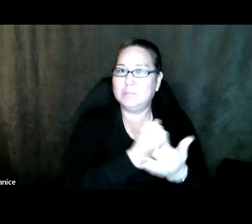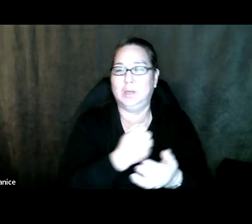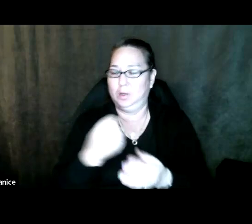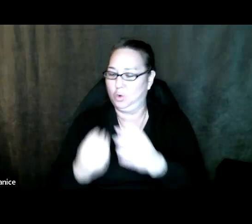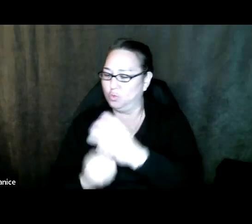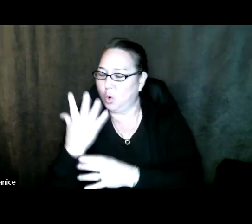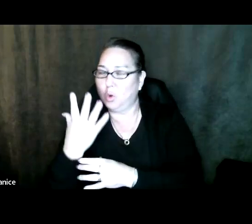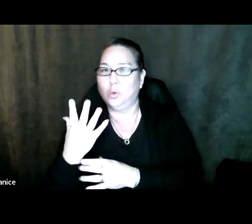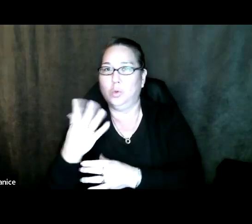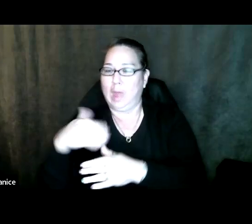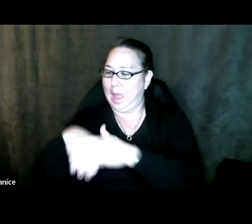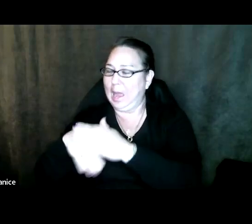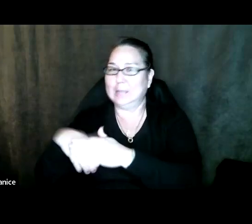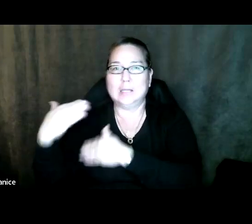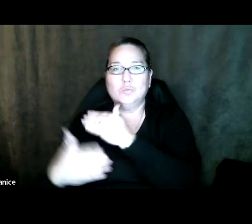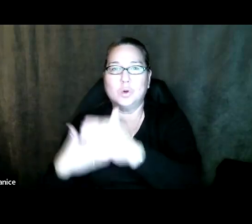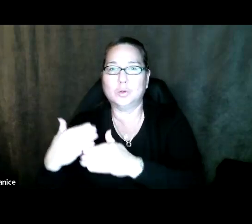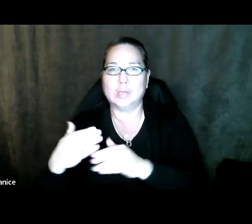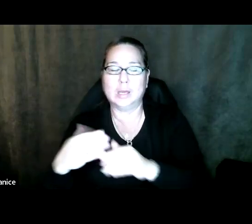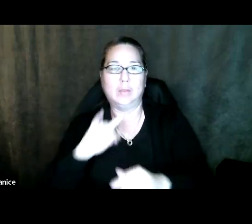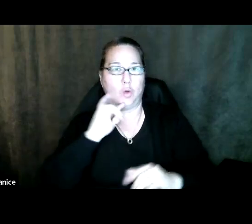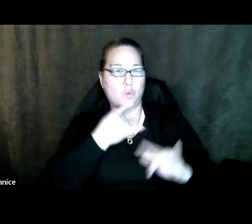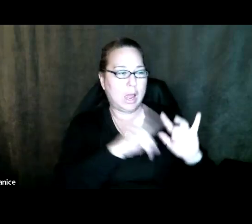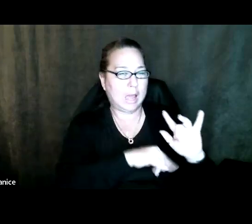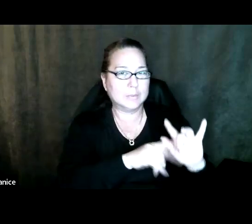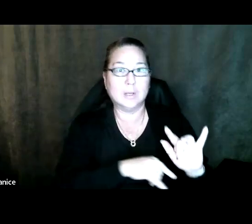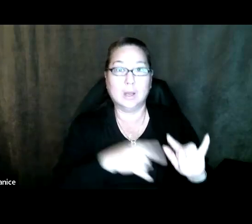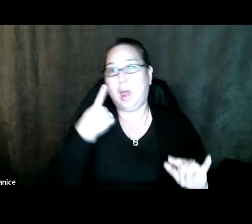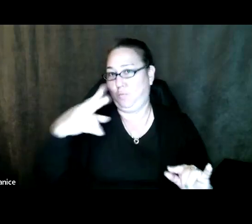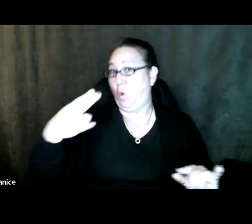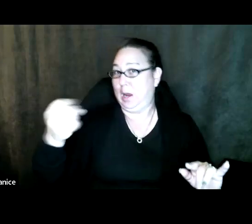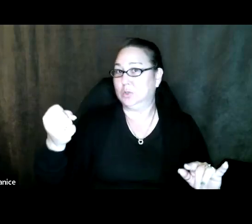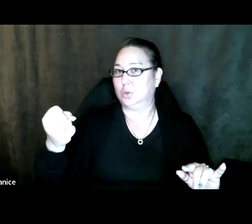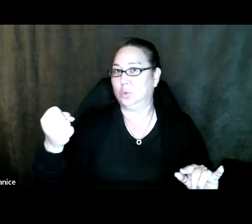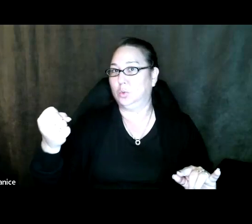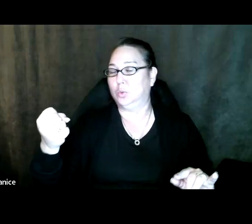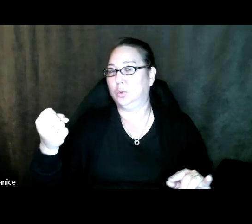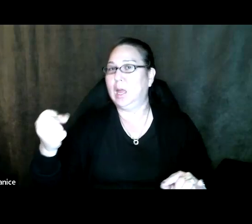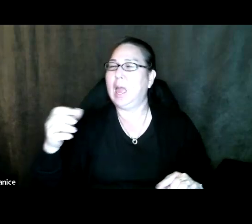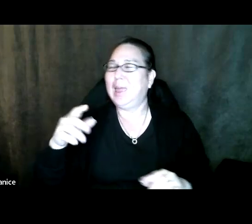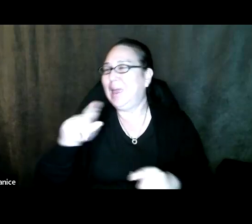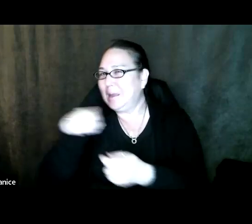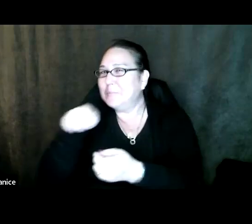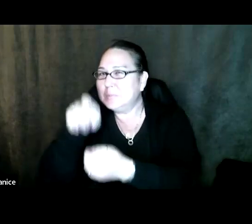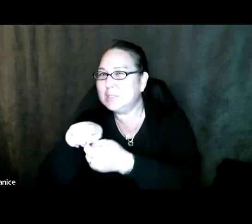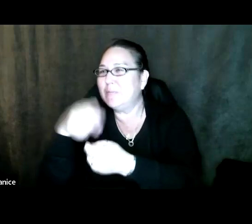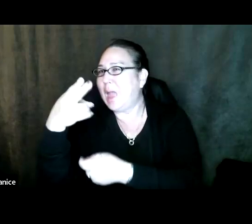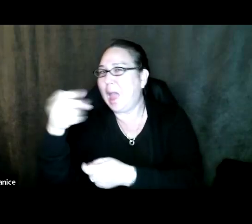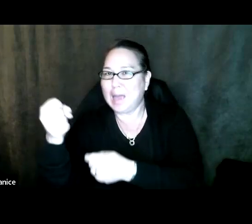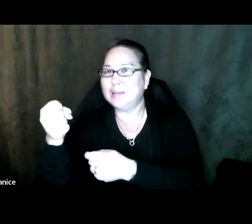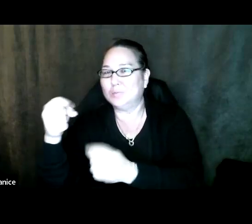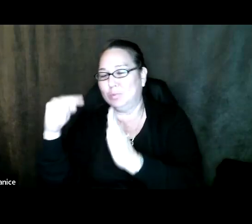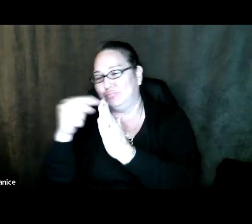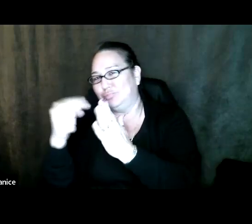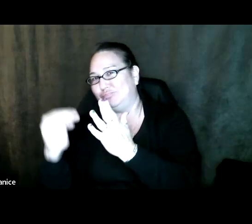progress, chronic absenteeism, and for high schools, several high school specific indicators.